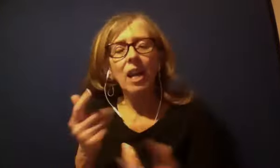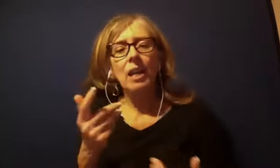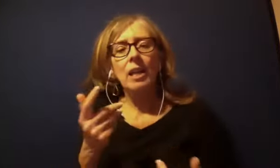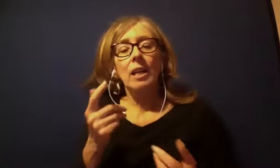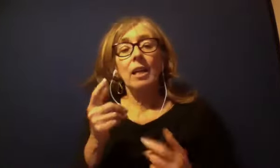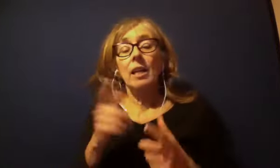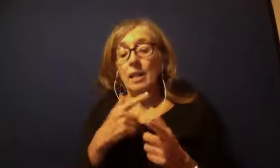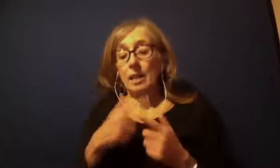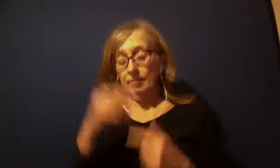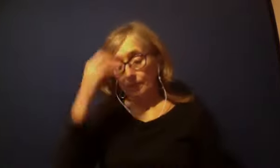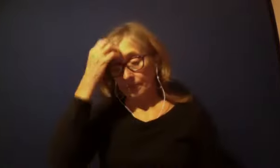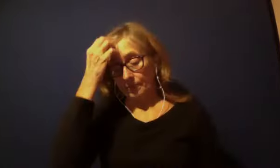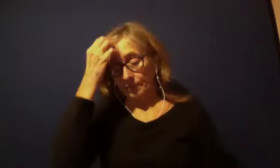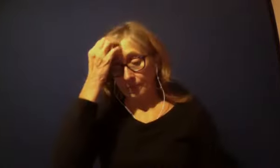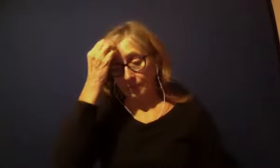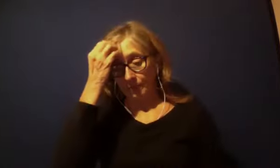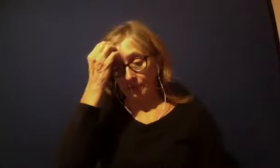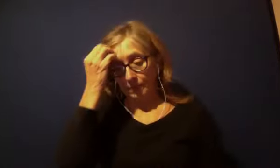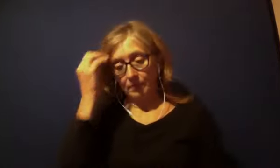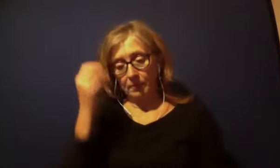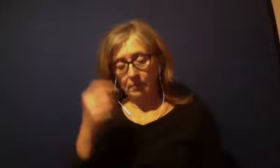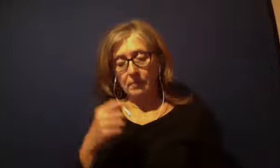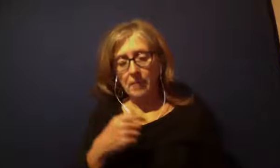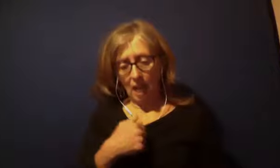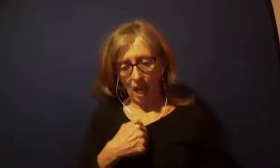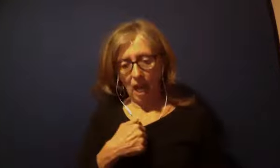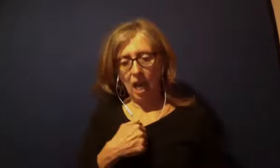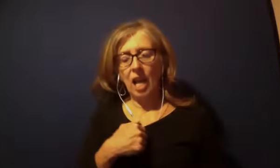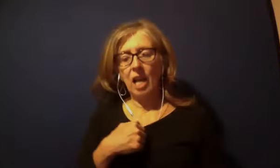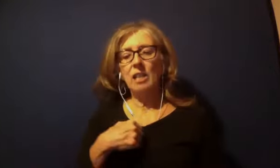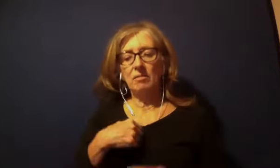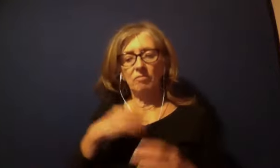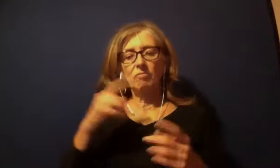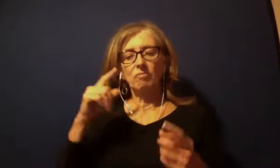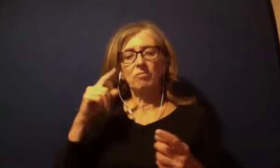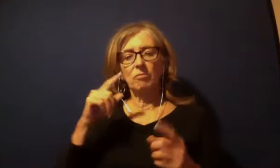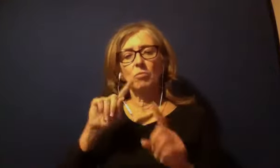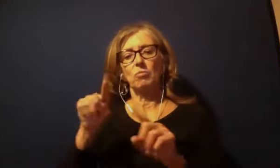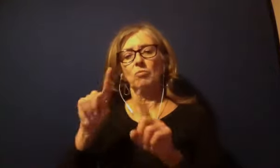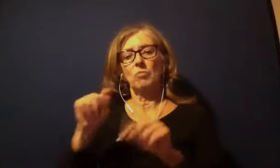time I got to only one meeting of Al-Anon per week, it